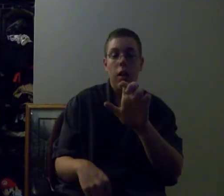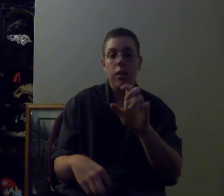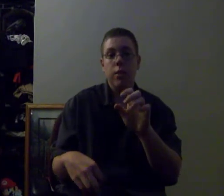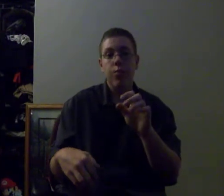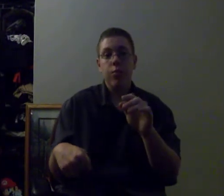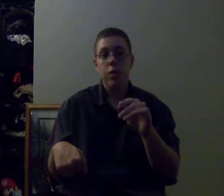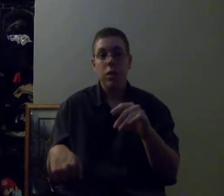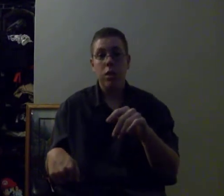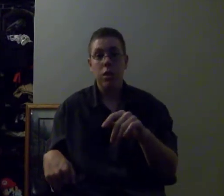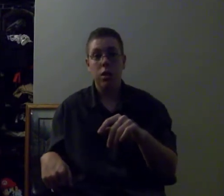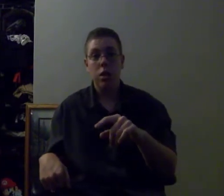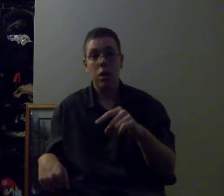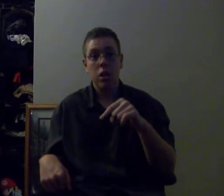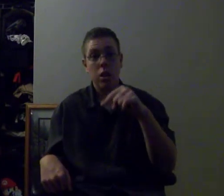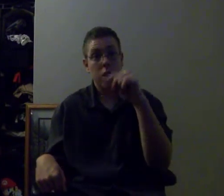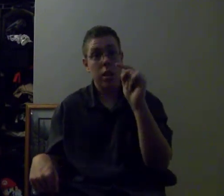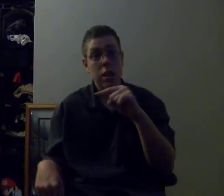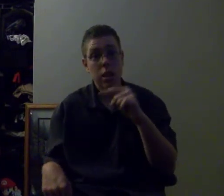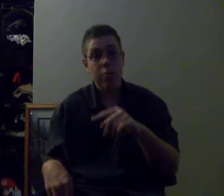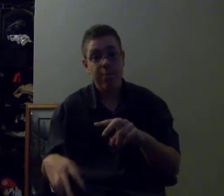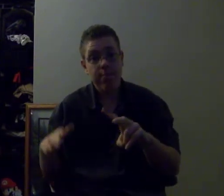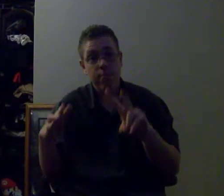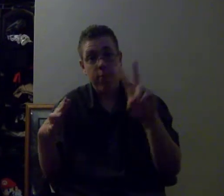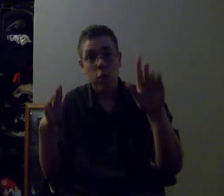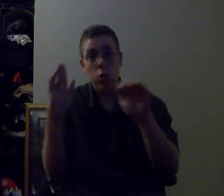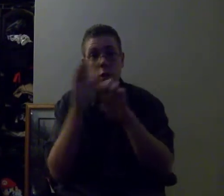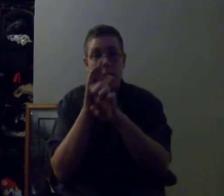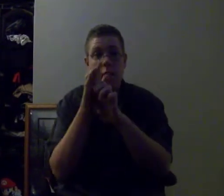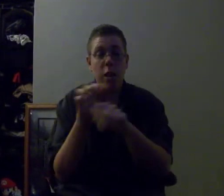reading, writing, and research projects for your students at all levels, and